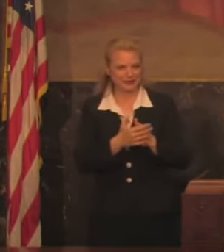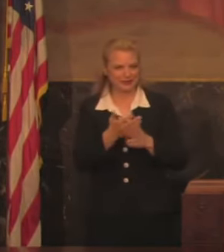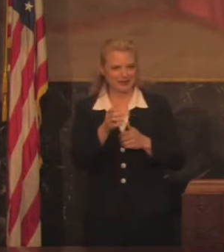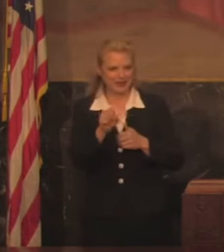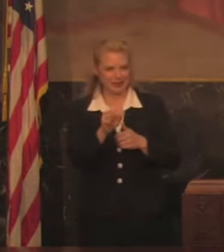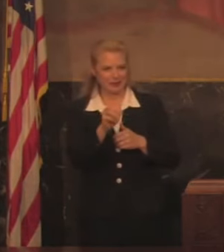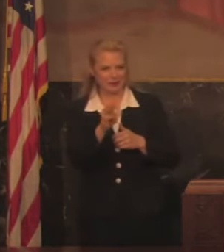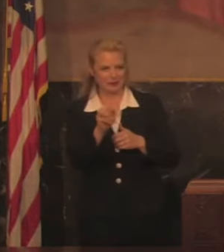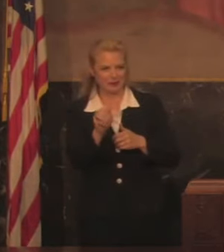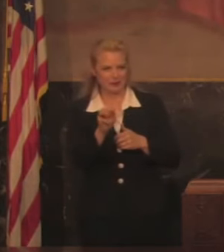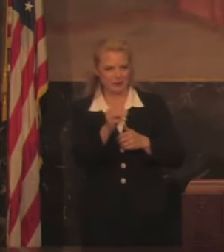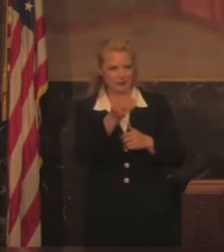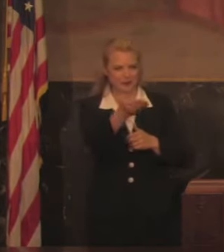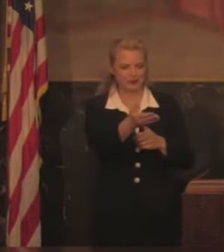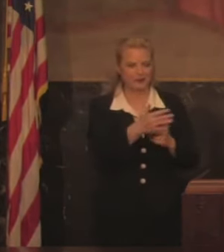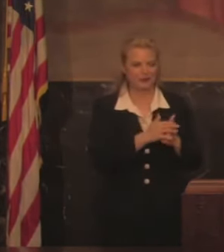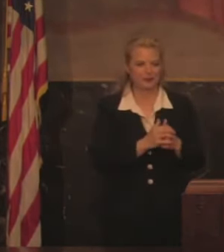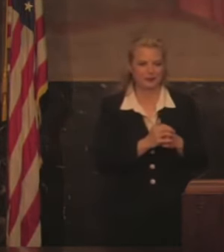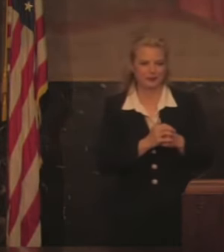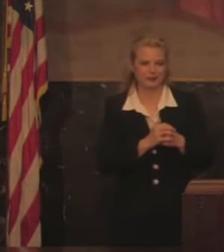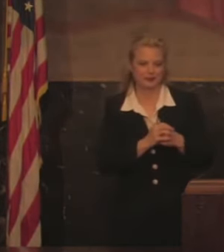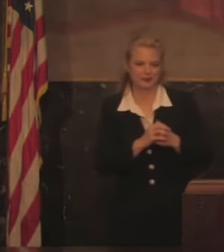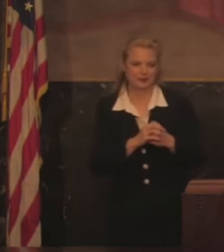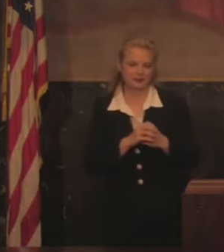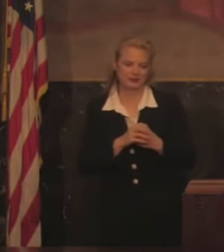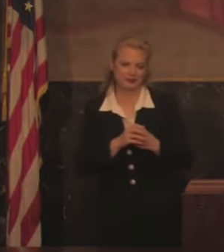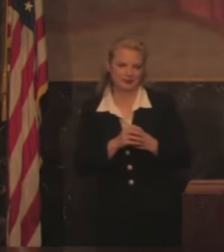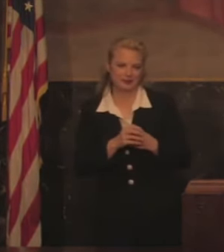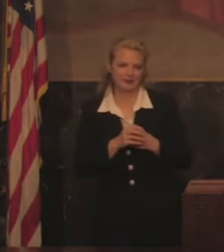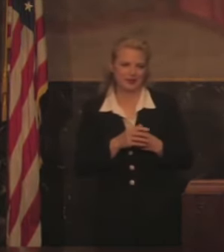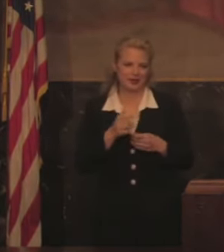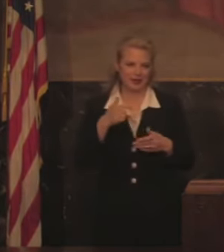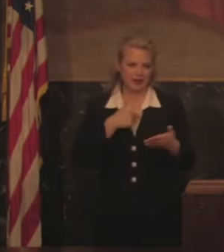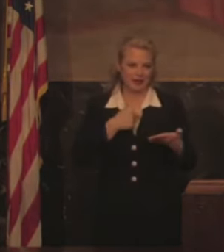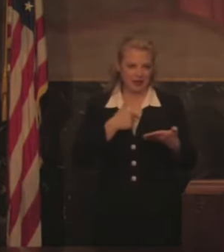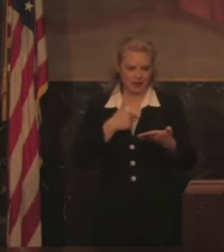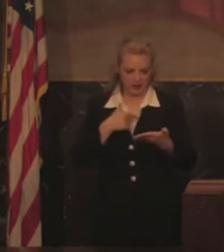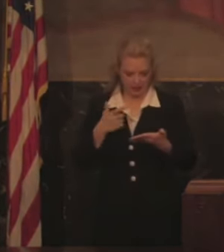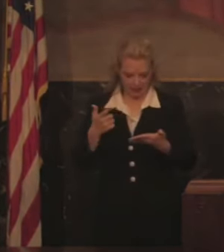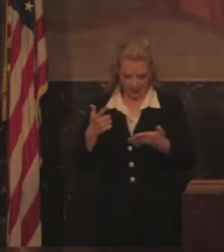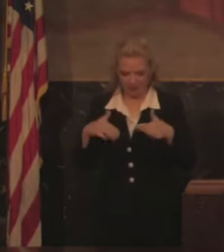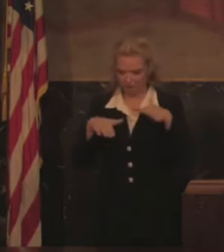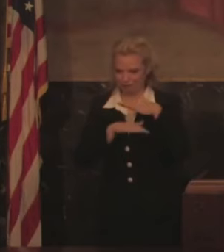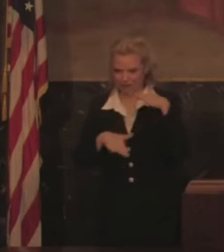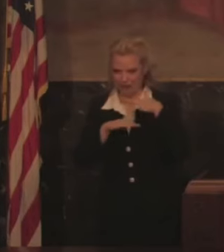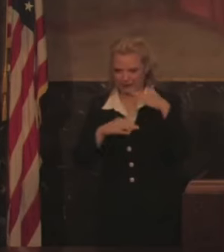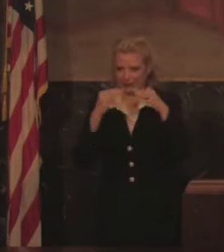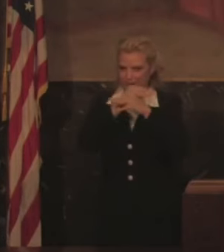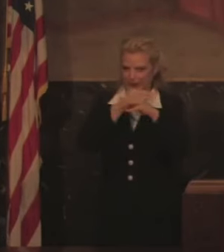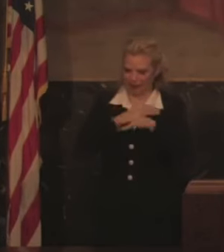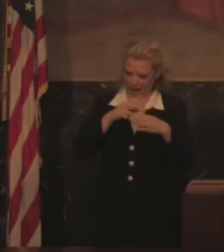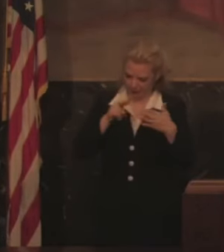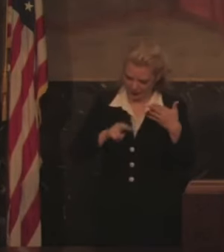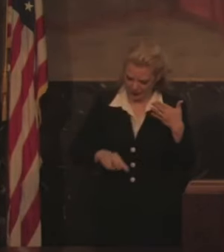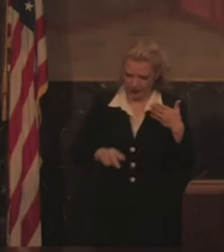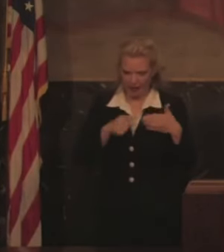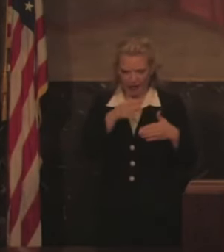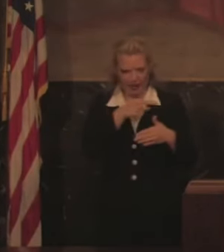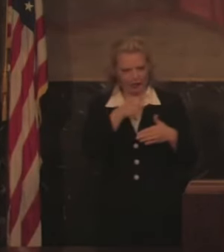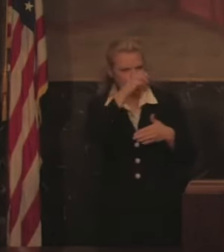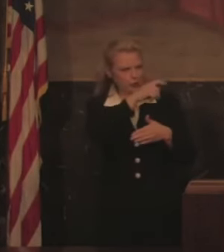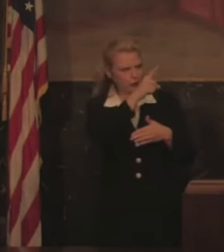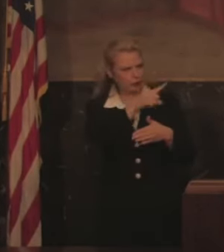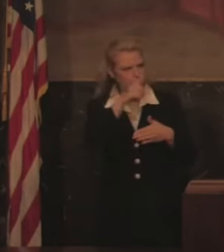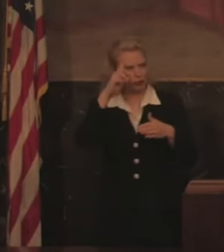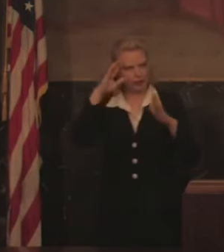ma'am. So, just my rudimentary math, I'm assuming you're expecting the excess to grow for the